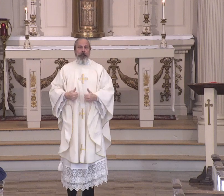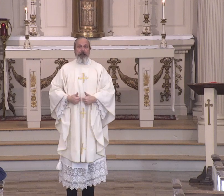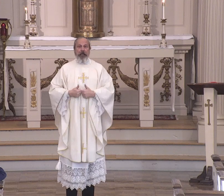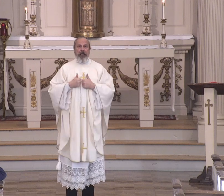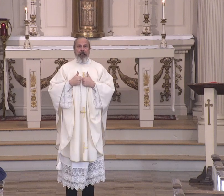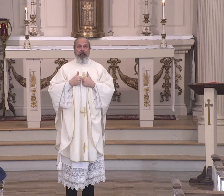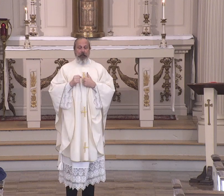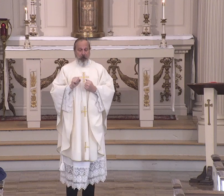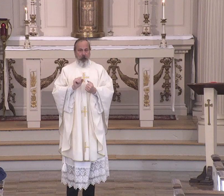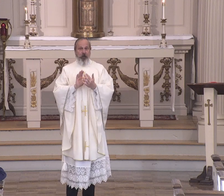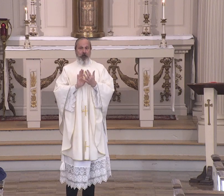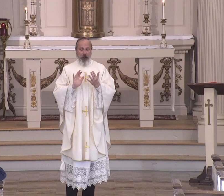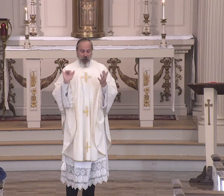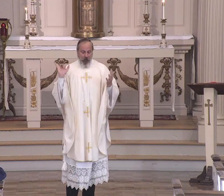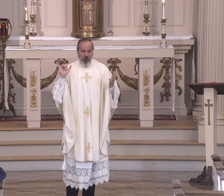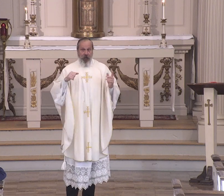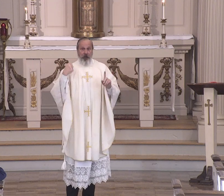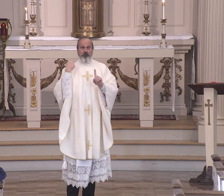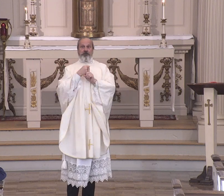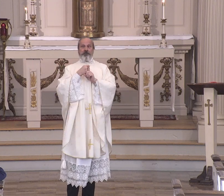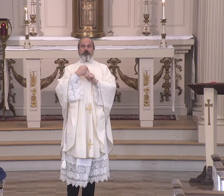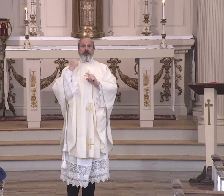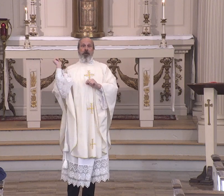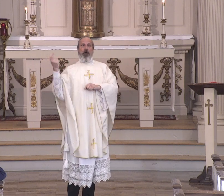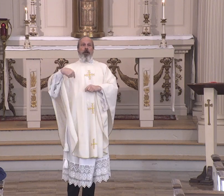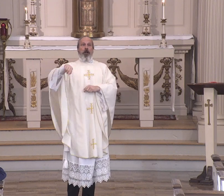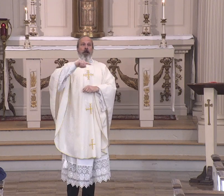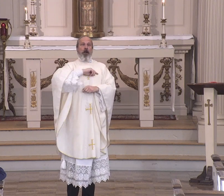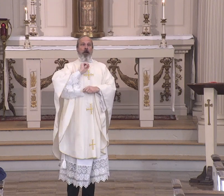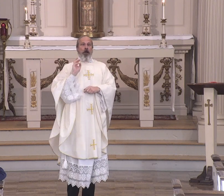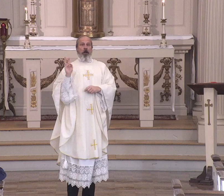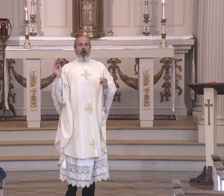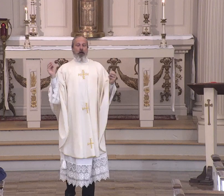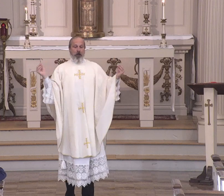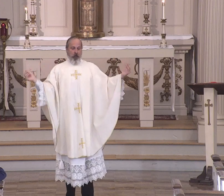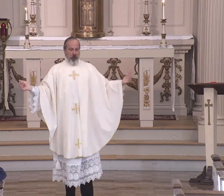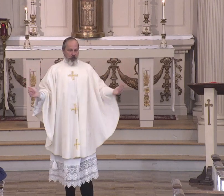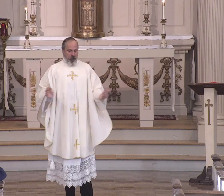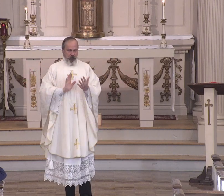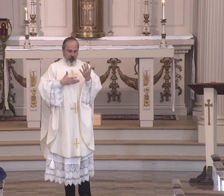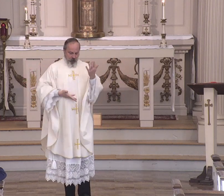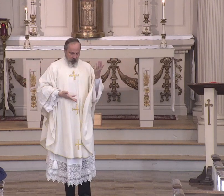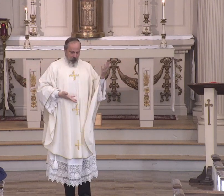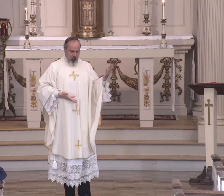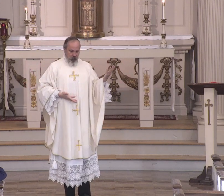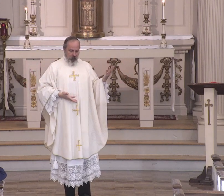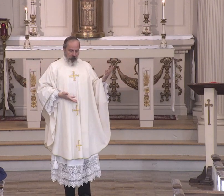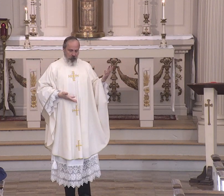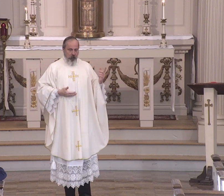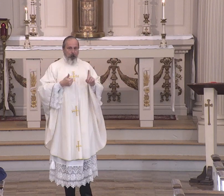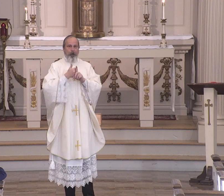the simple fact of its presence and of its life, it does have an impact.